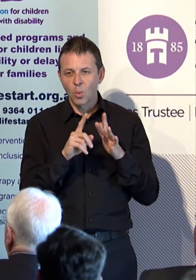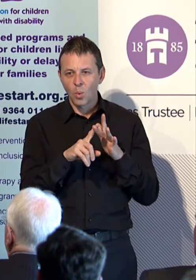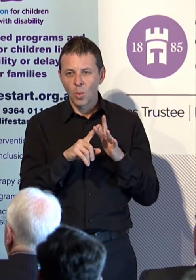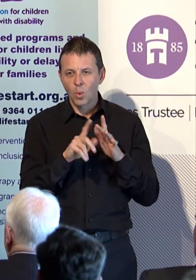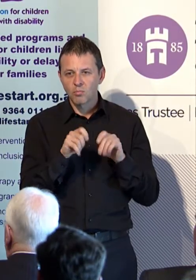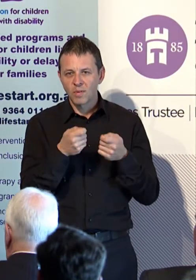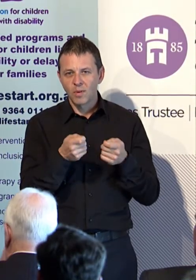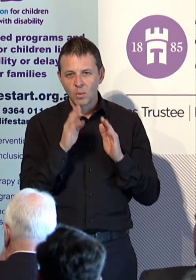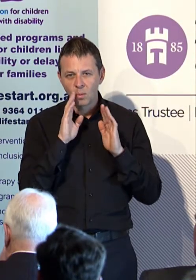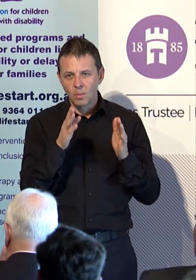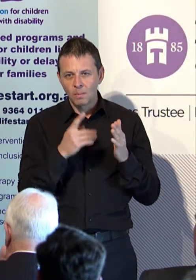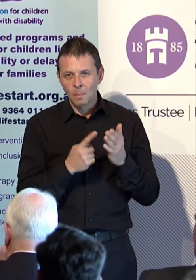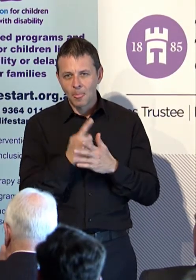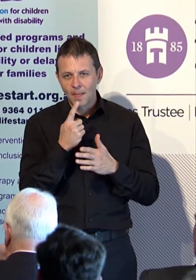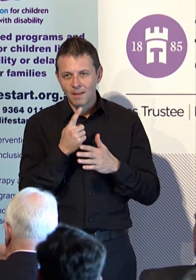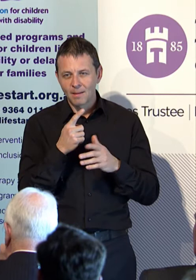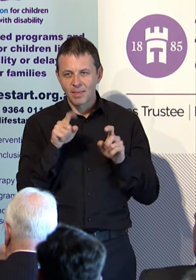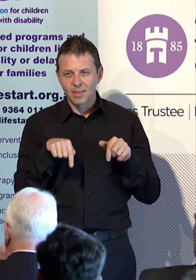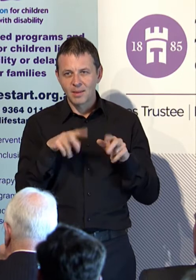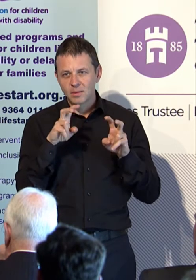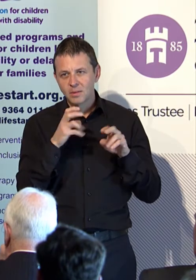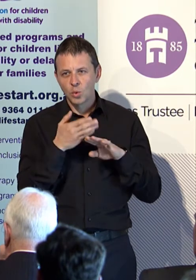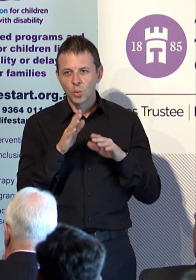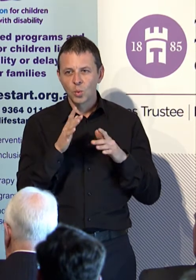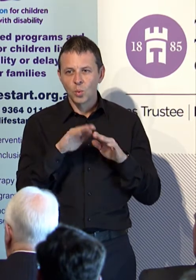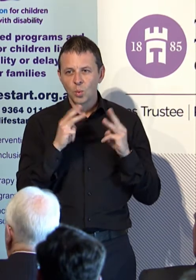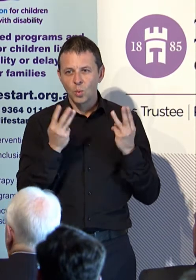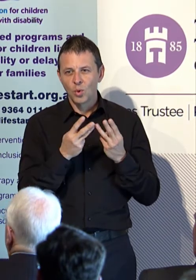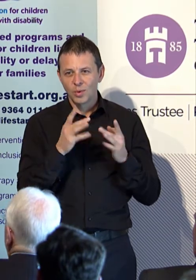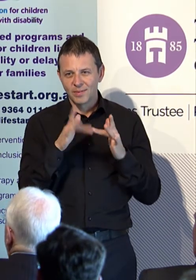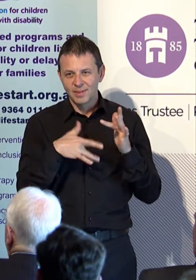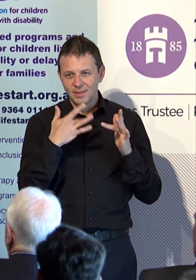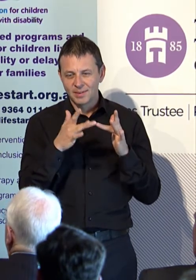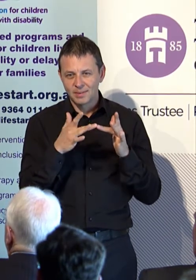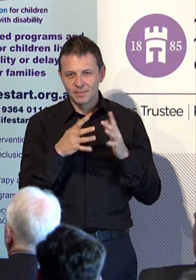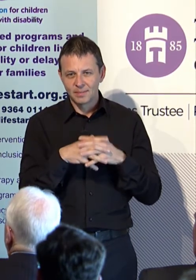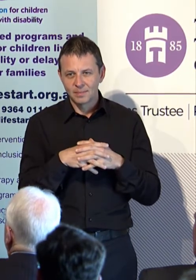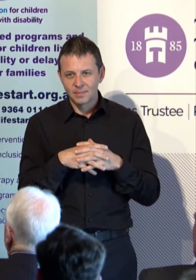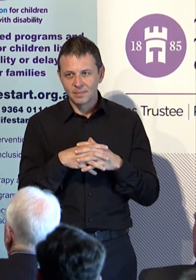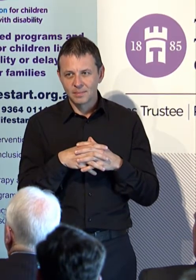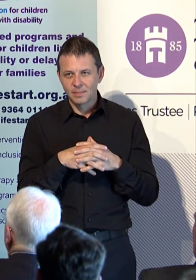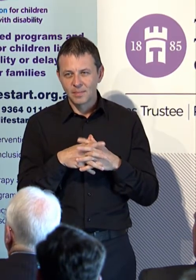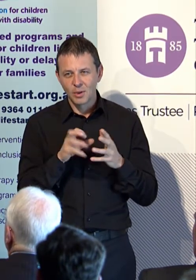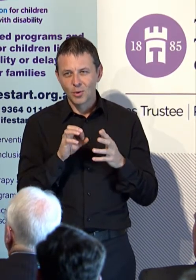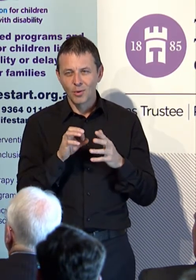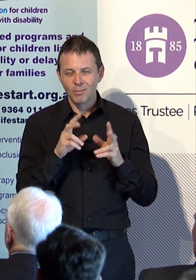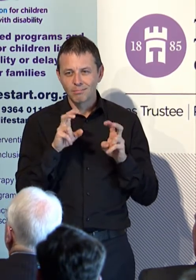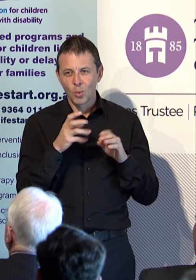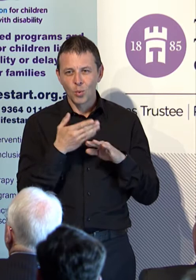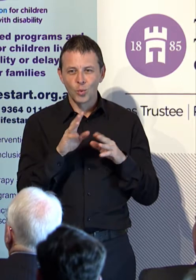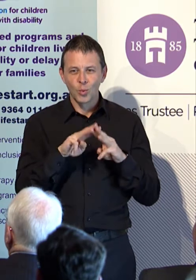wonderful opportunities in this new world of the internet. It's actually not a new world anymore, is it,